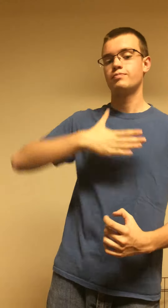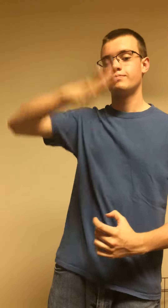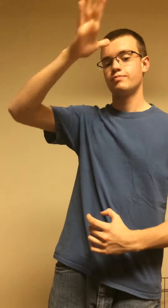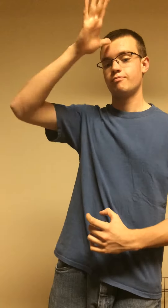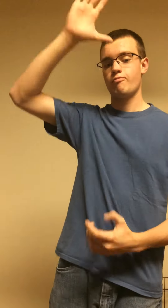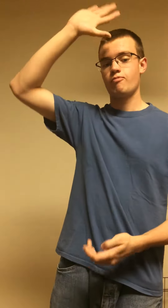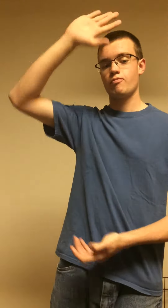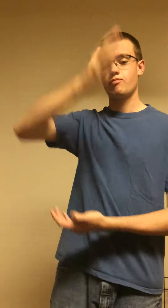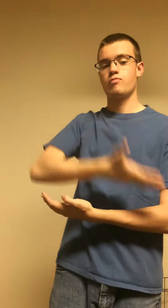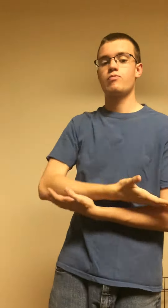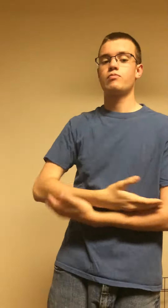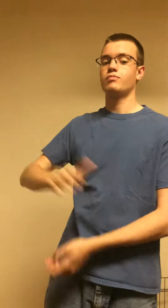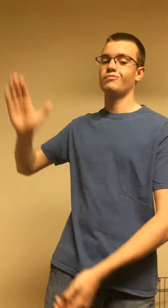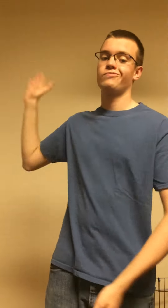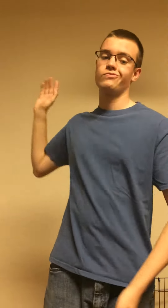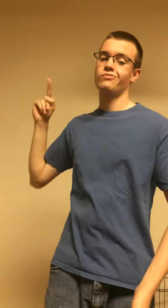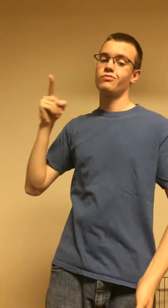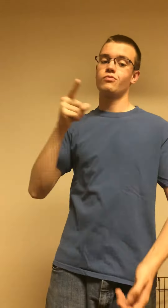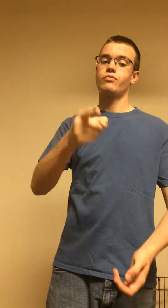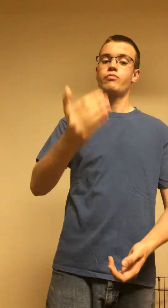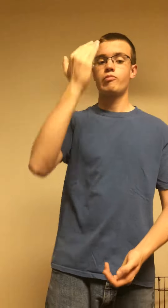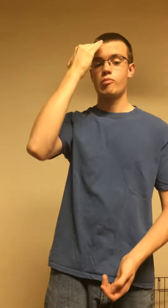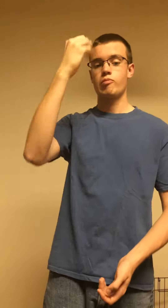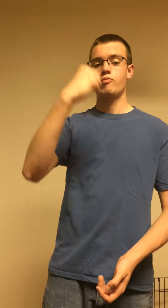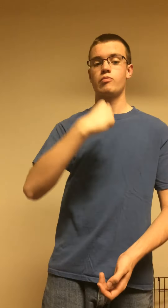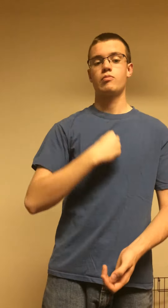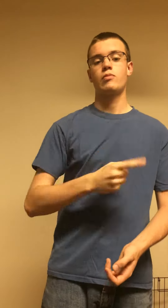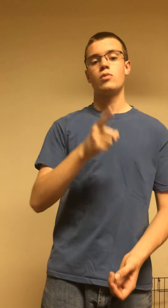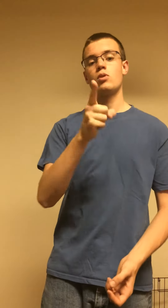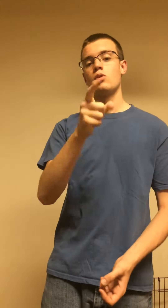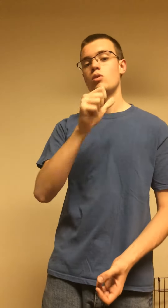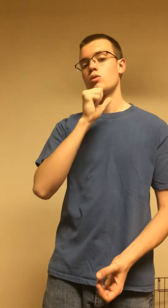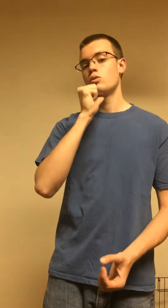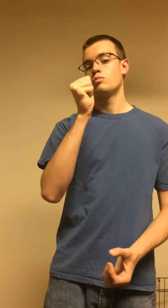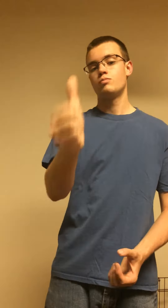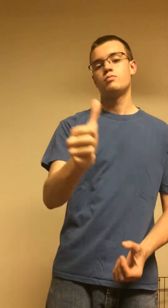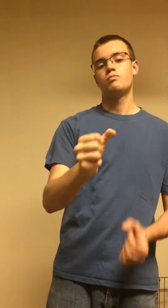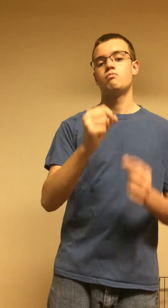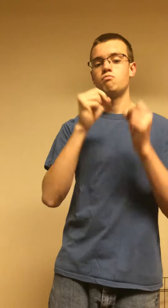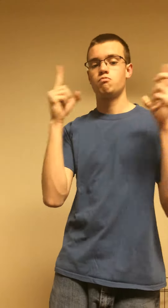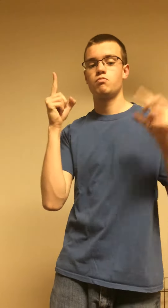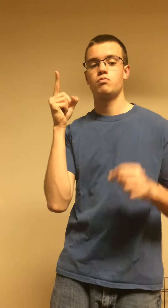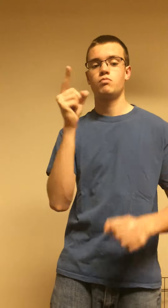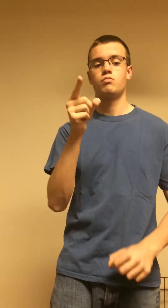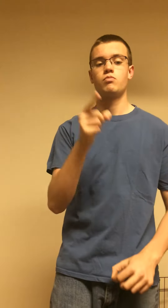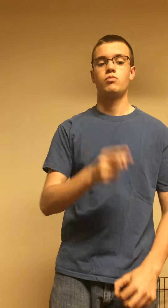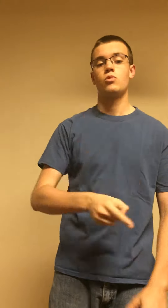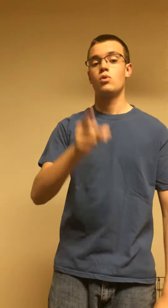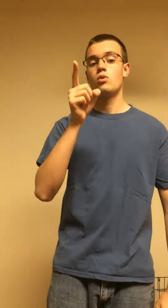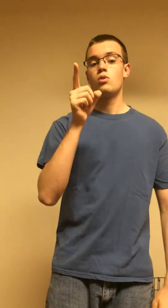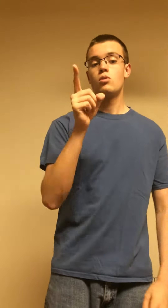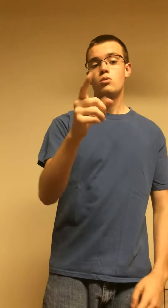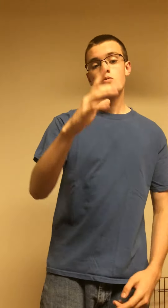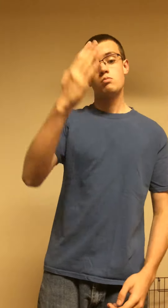only son, and you know he's the only real question in your mind. know he's you